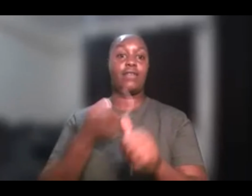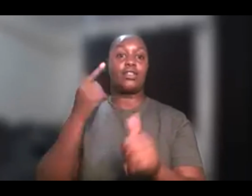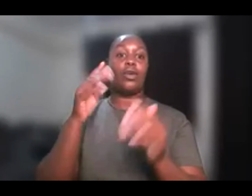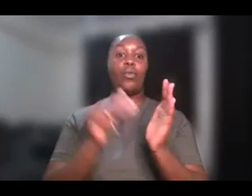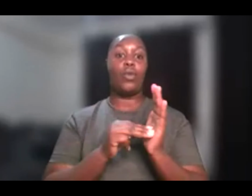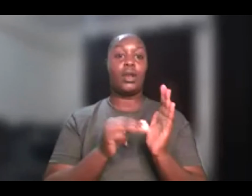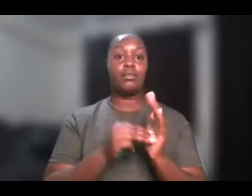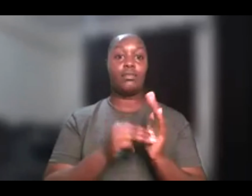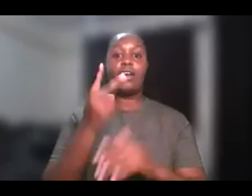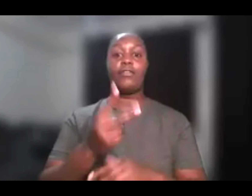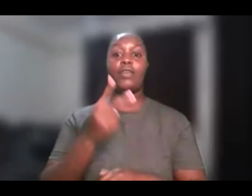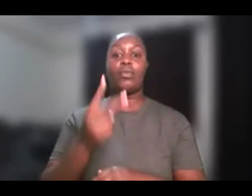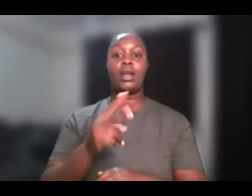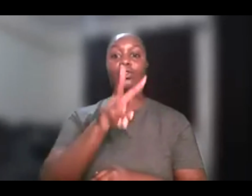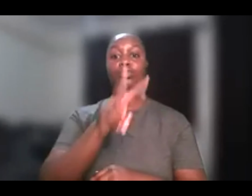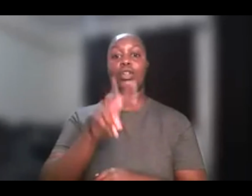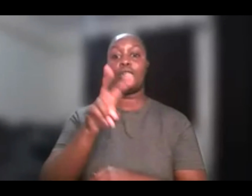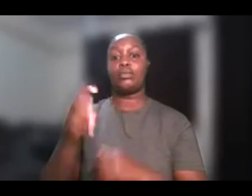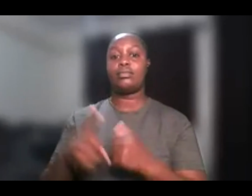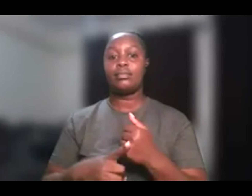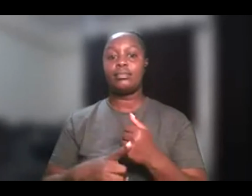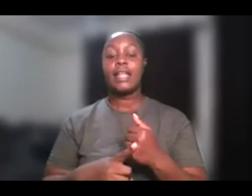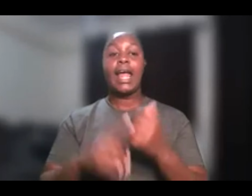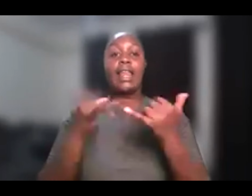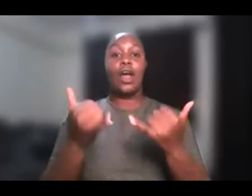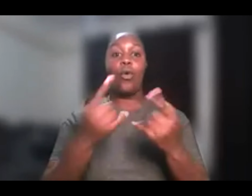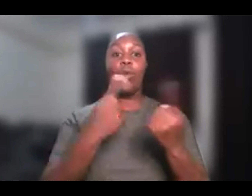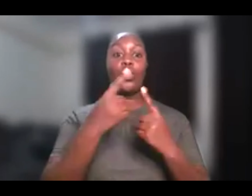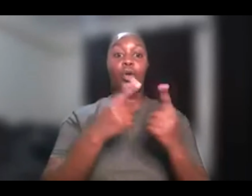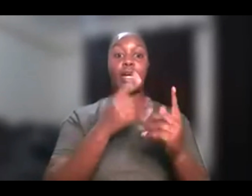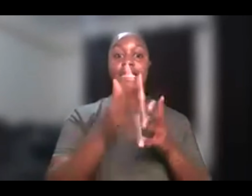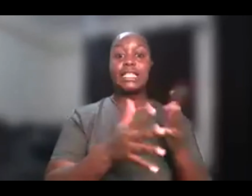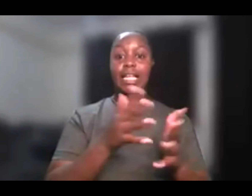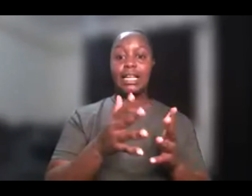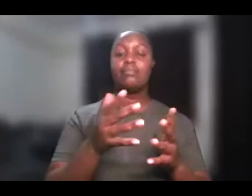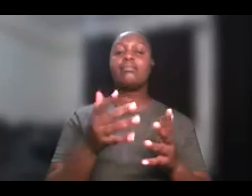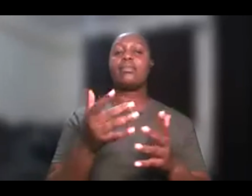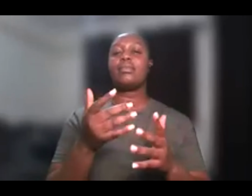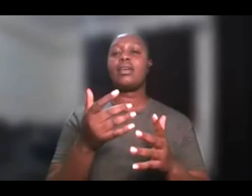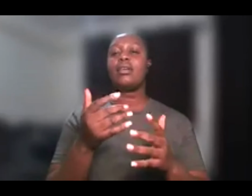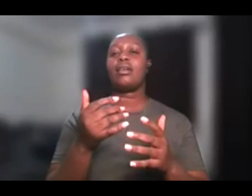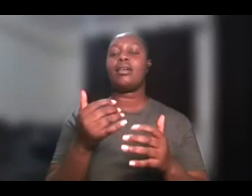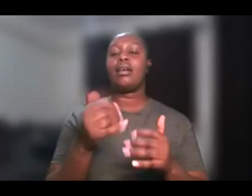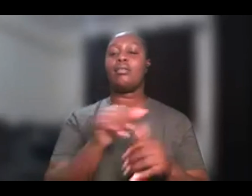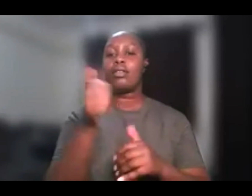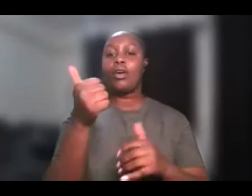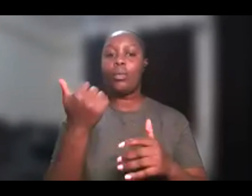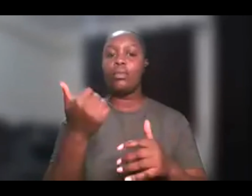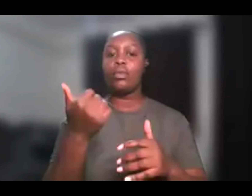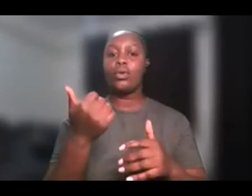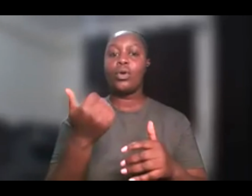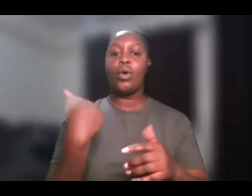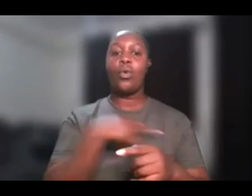That was TalkSign version 1. And then last month, we released to upgrade to that, which is Echo and also